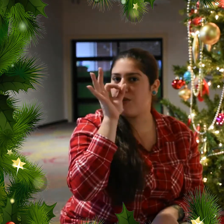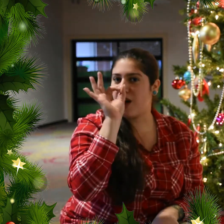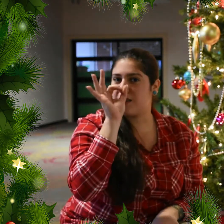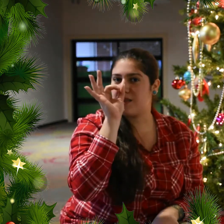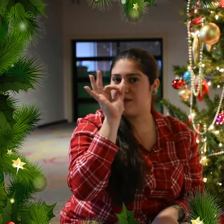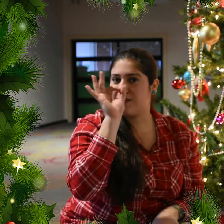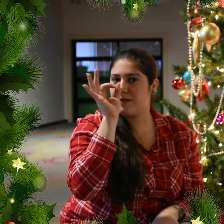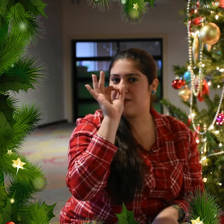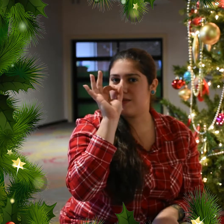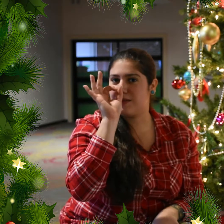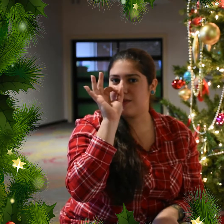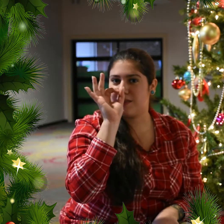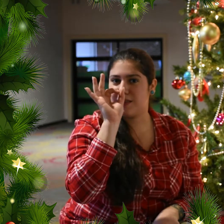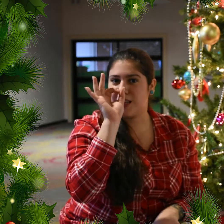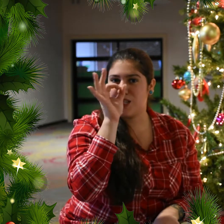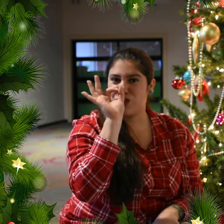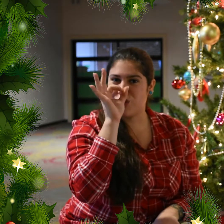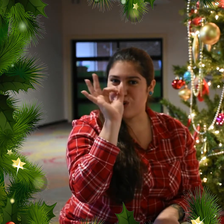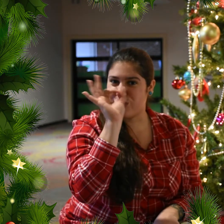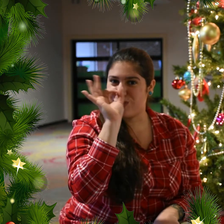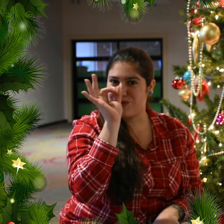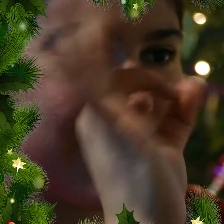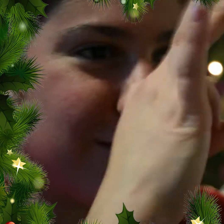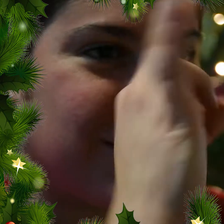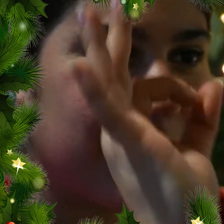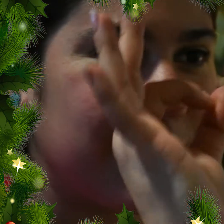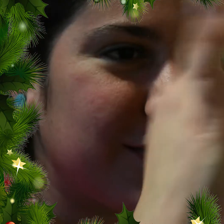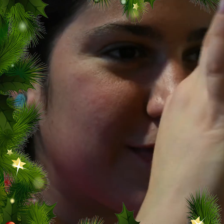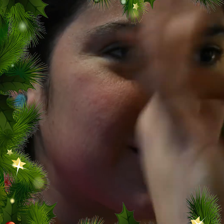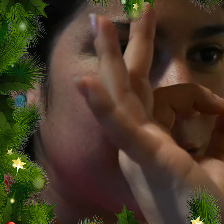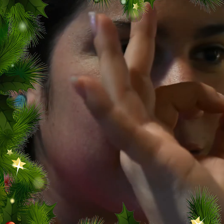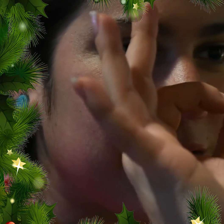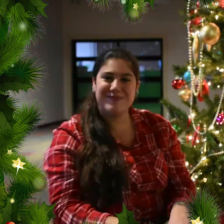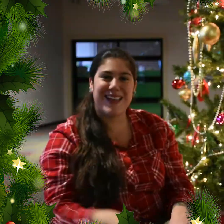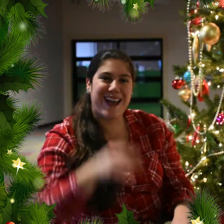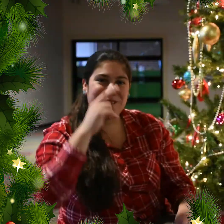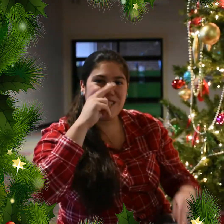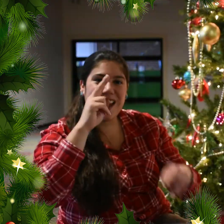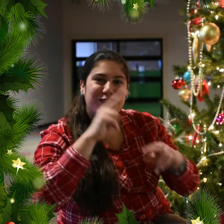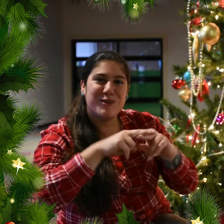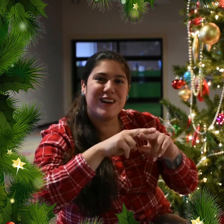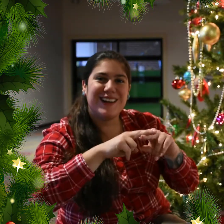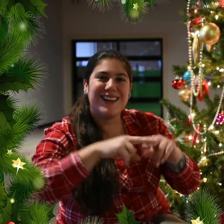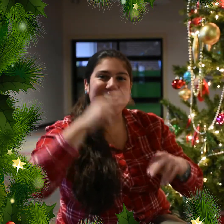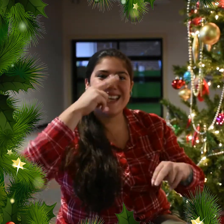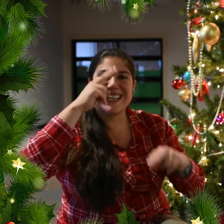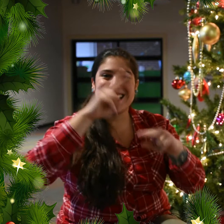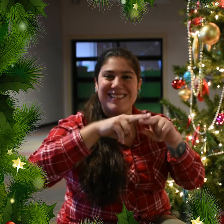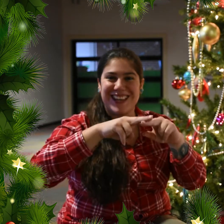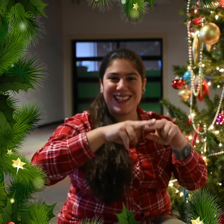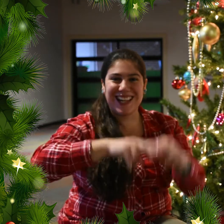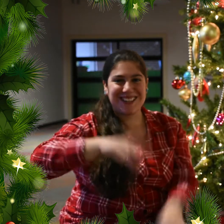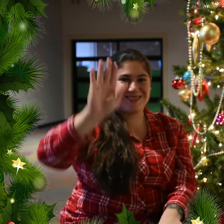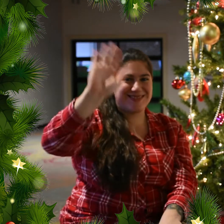Fox. Zorro. Have fun, everyone. Que se diviertan.